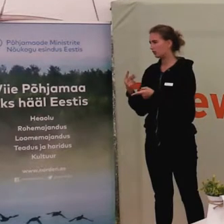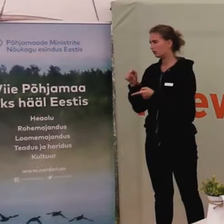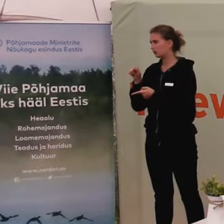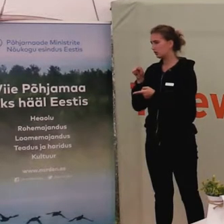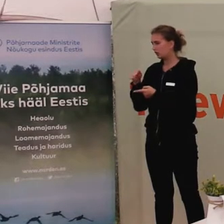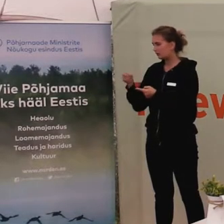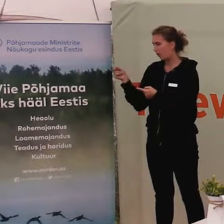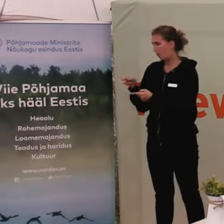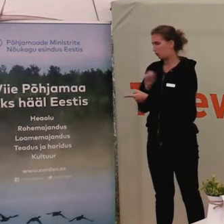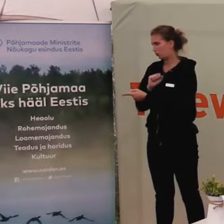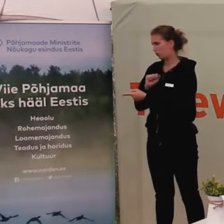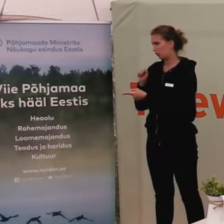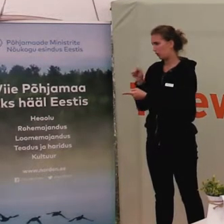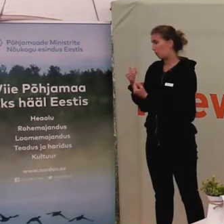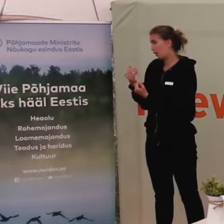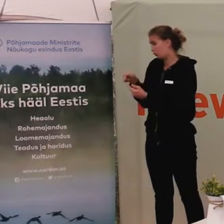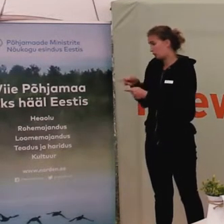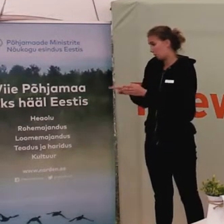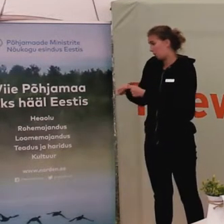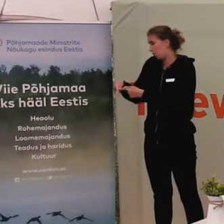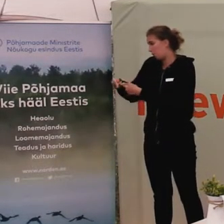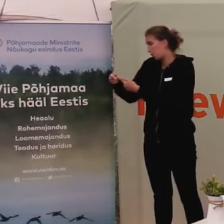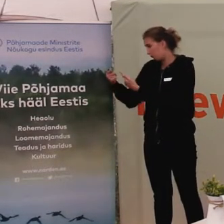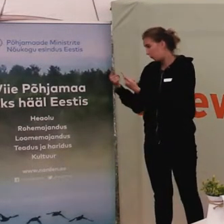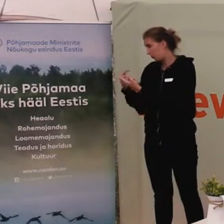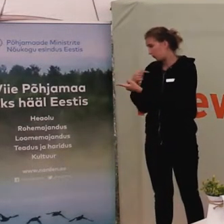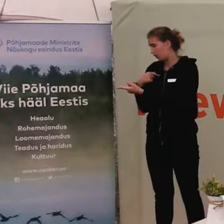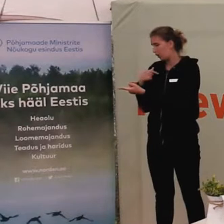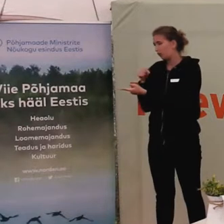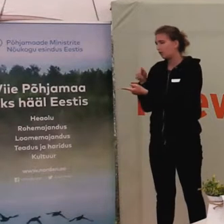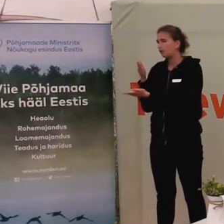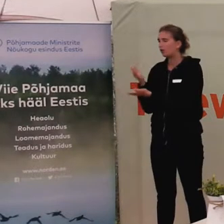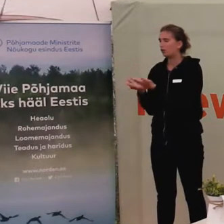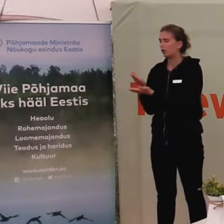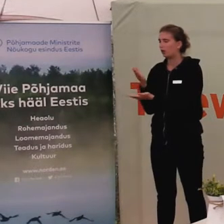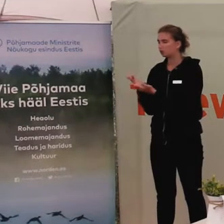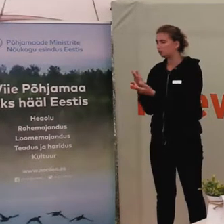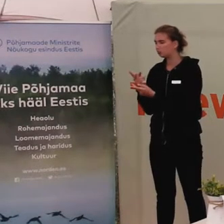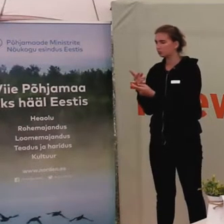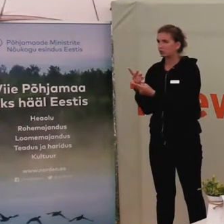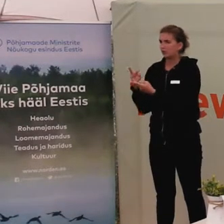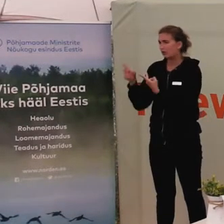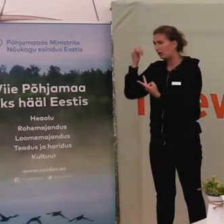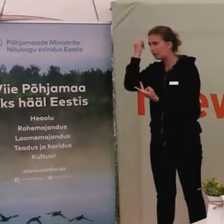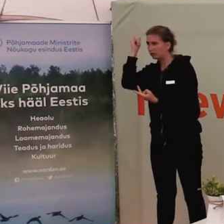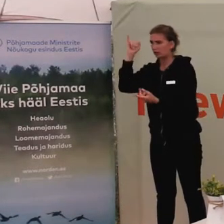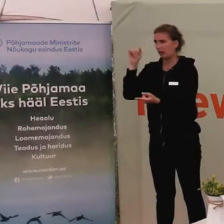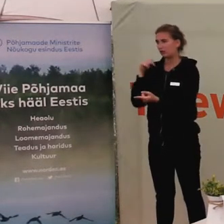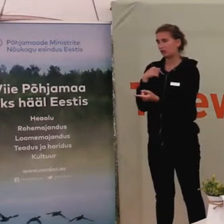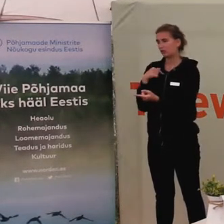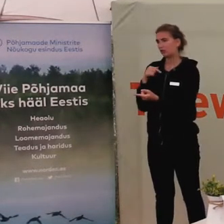right direction, and there's perhaps other potential ideas